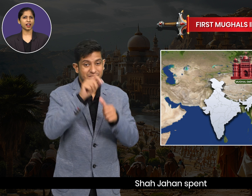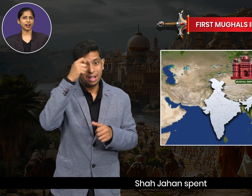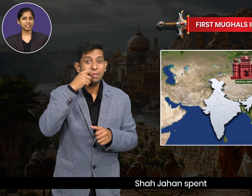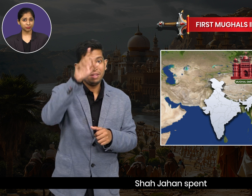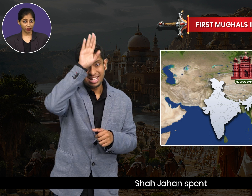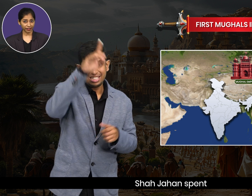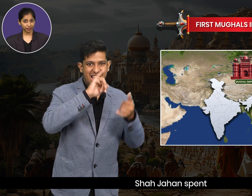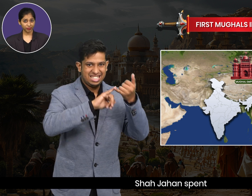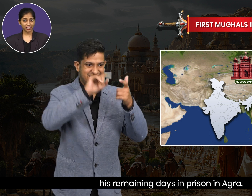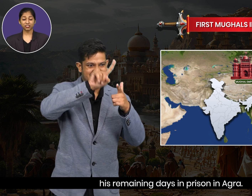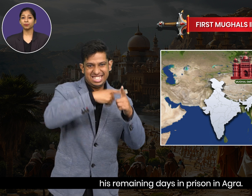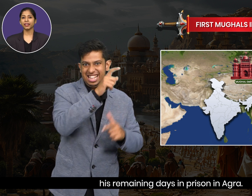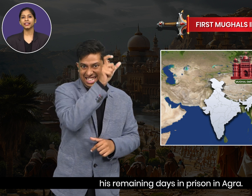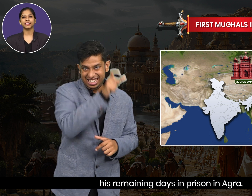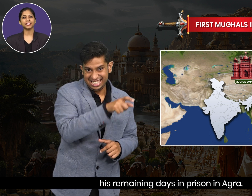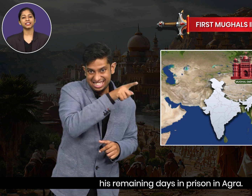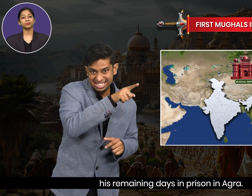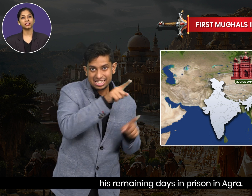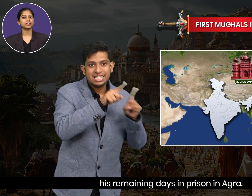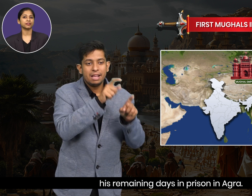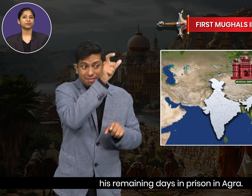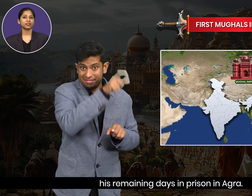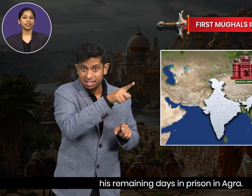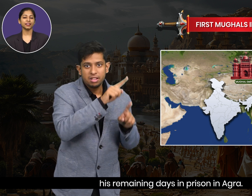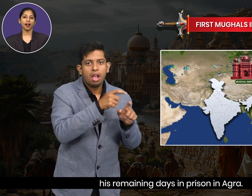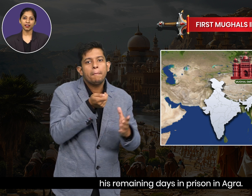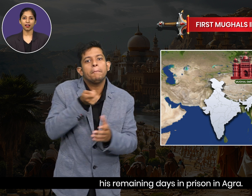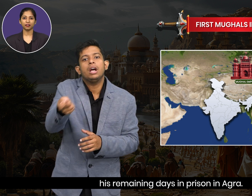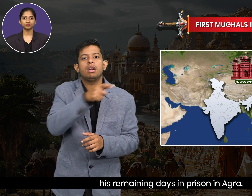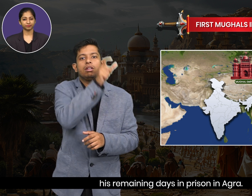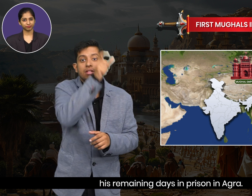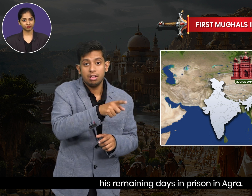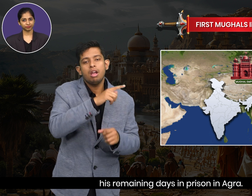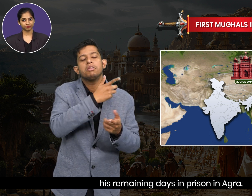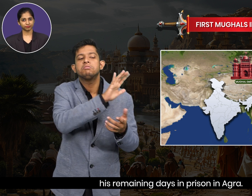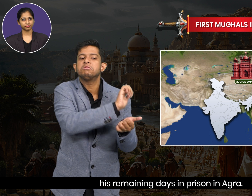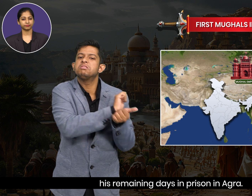Shah Jahan spent his remaining days in prison in Agra.